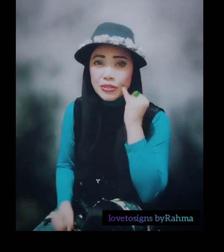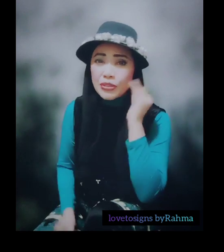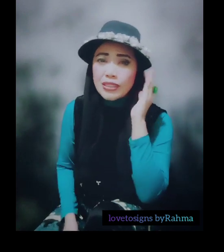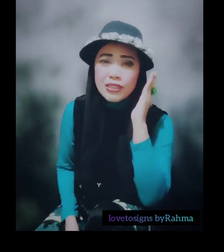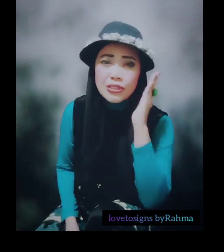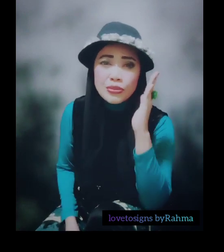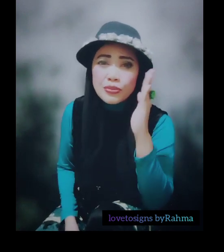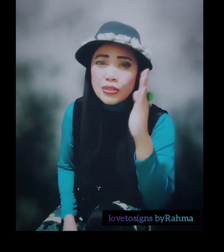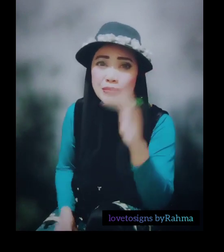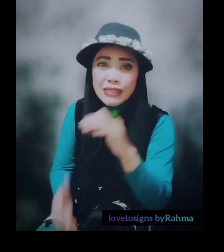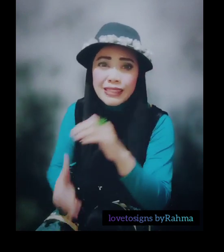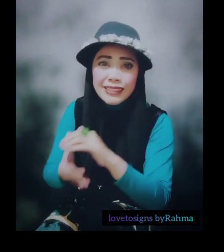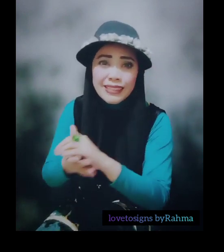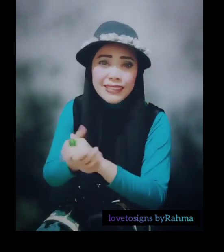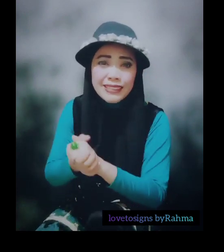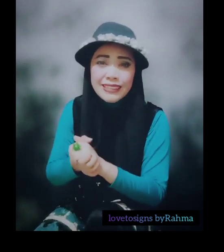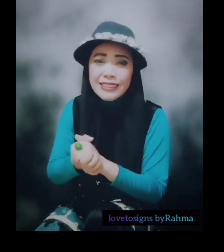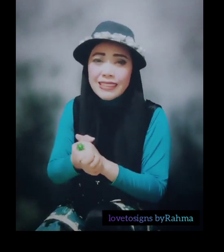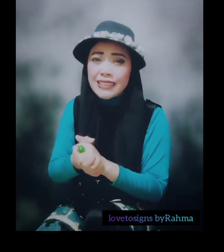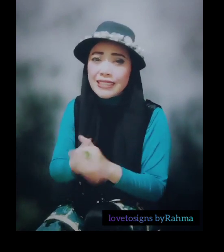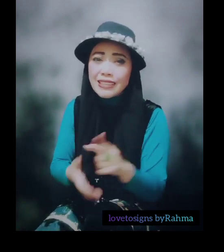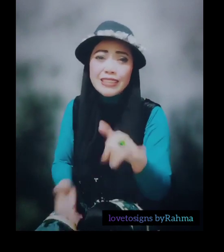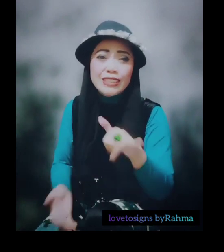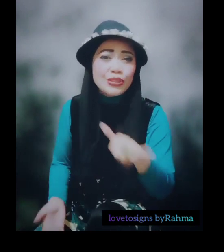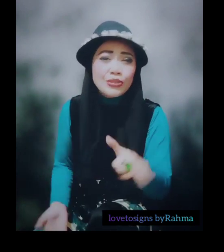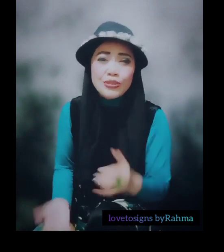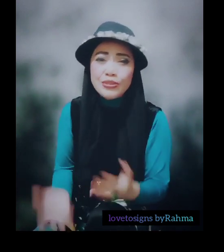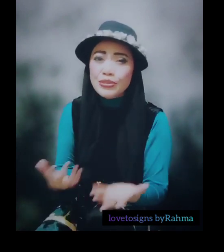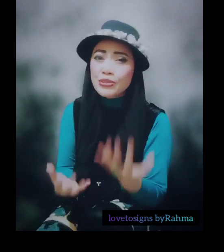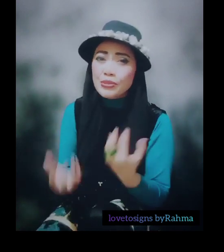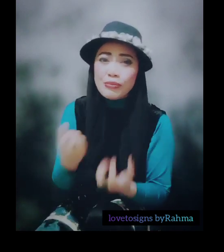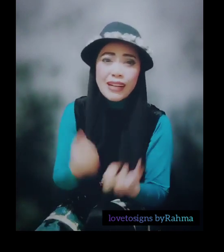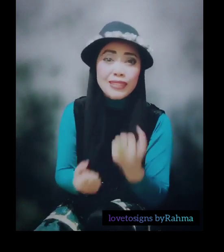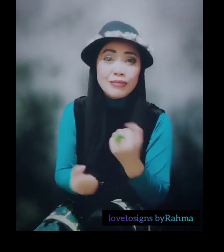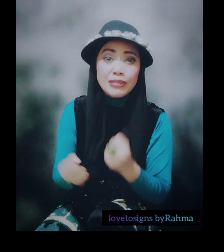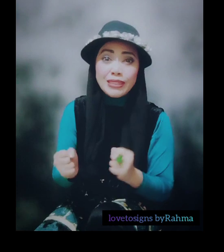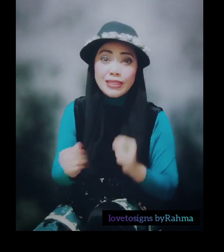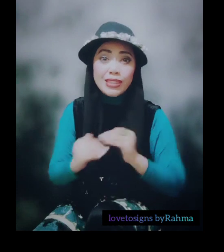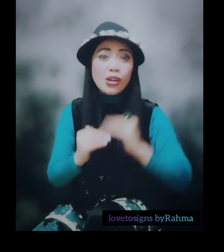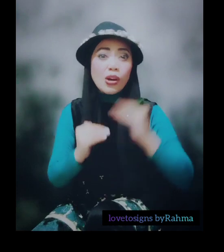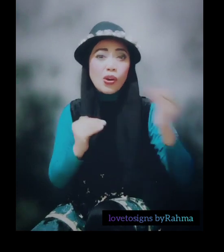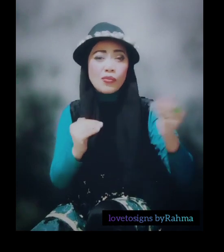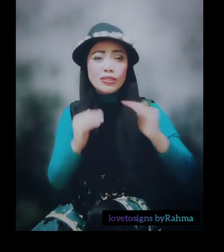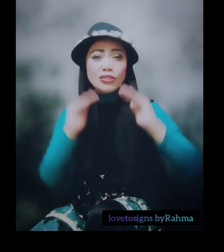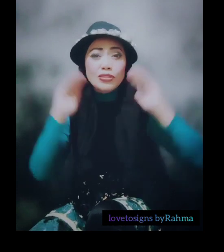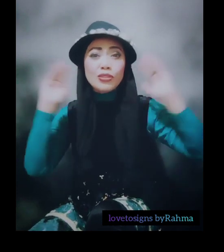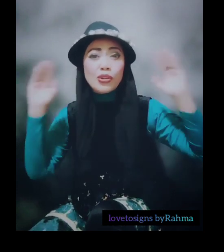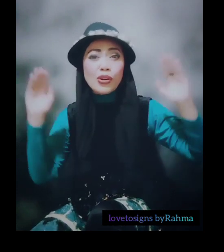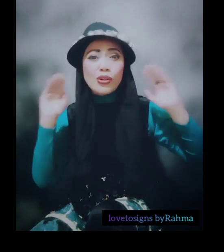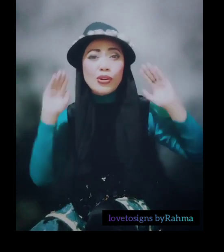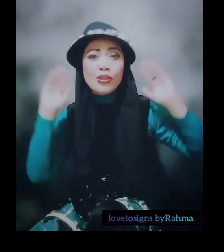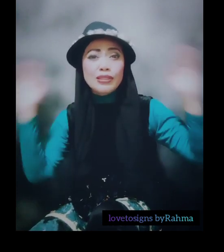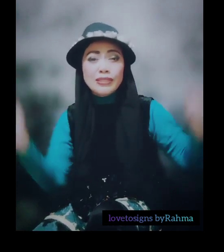maybe too if you would believe, you too might be